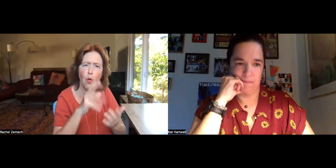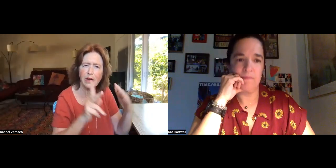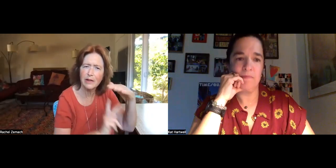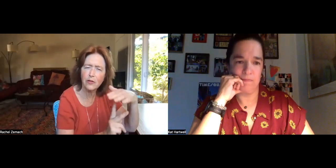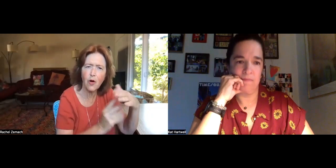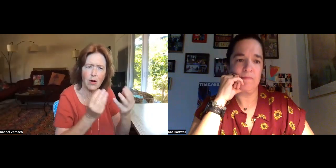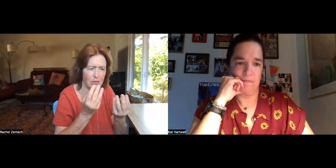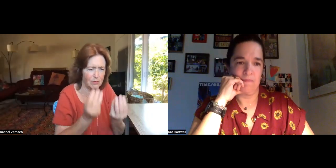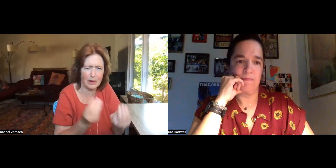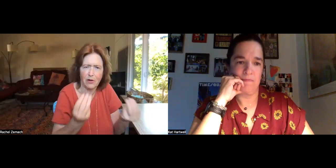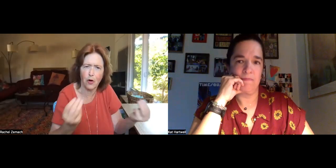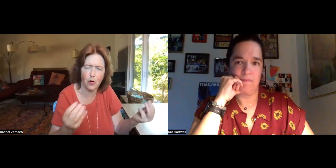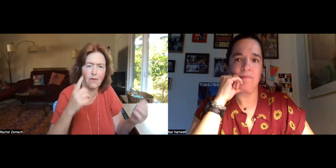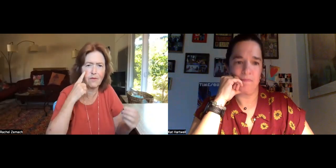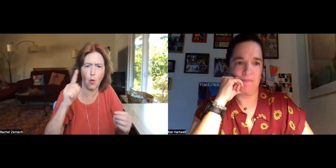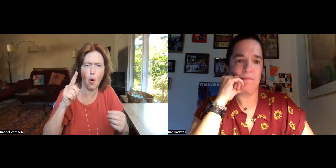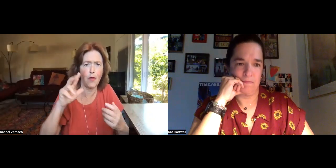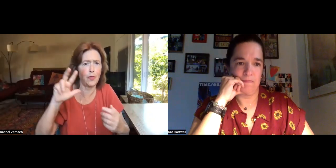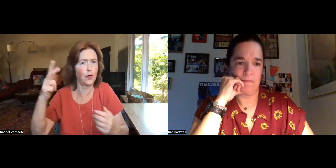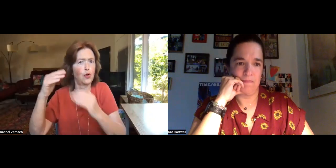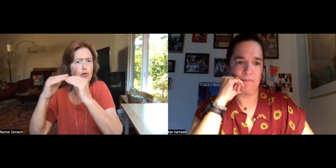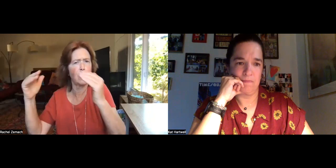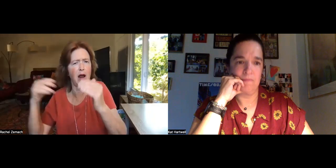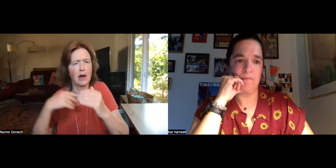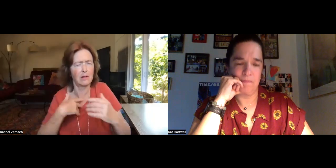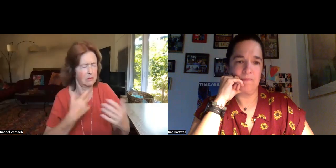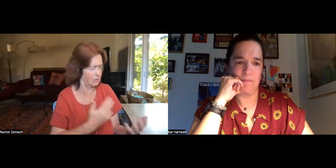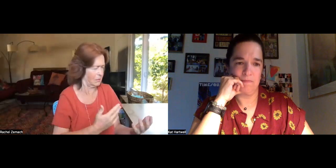What kindergarten material for third grade?